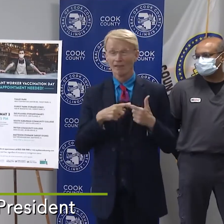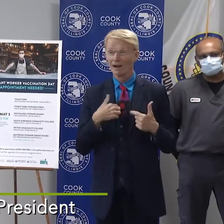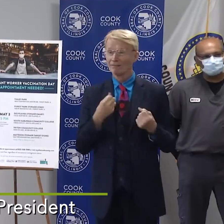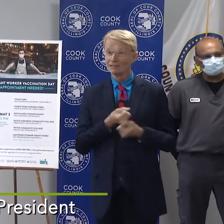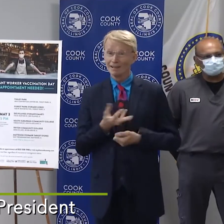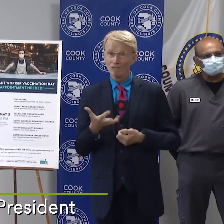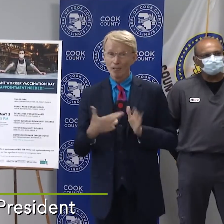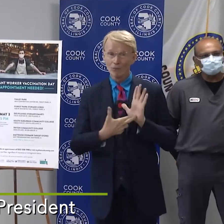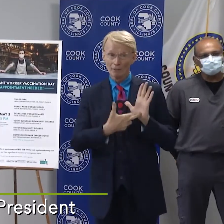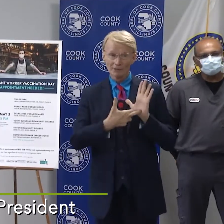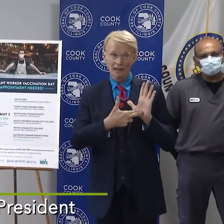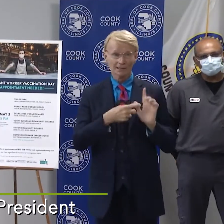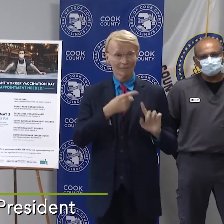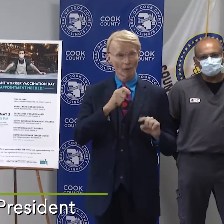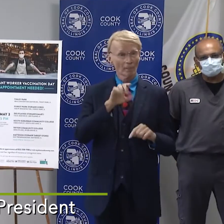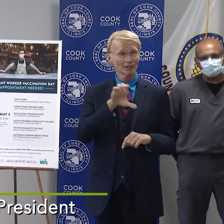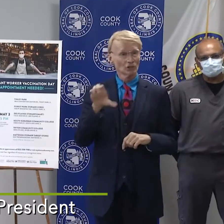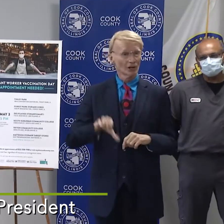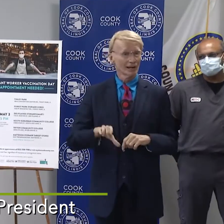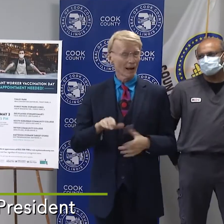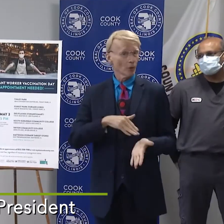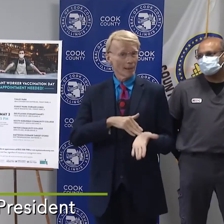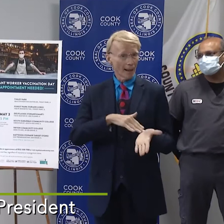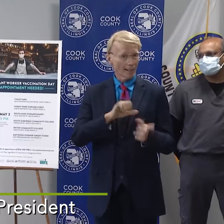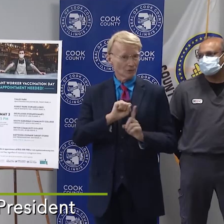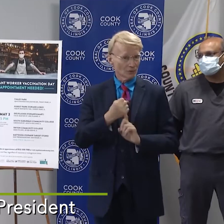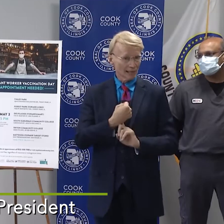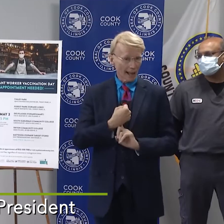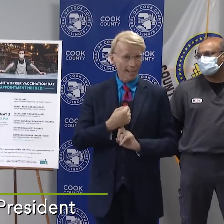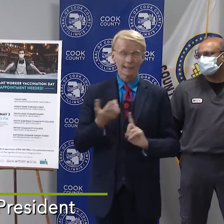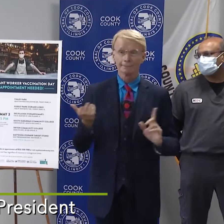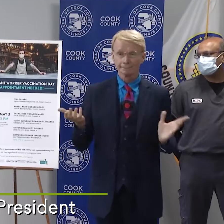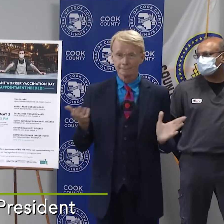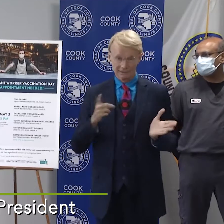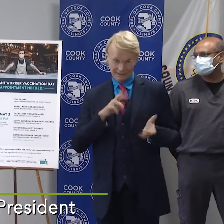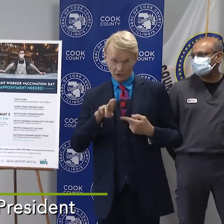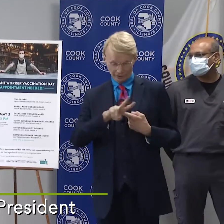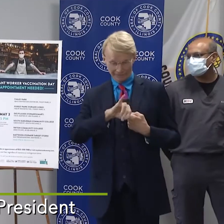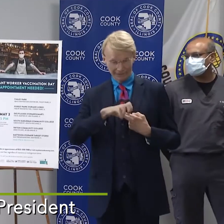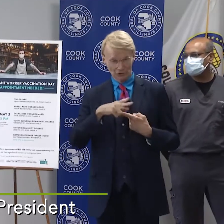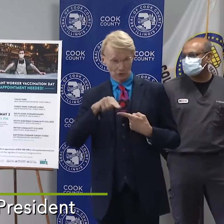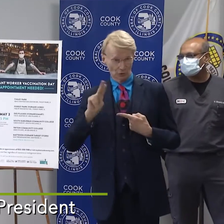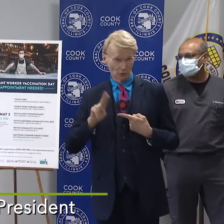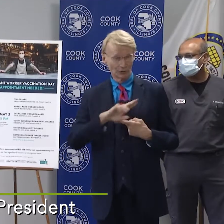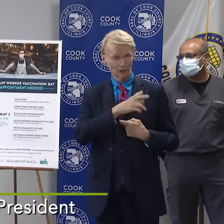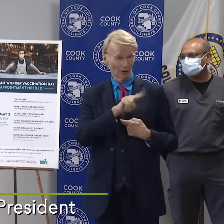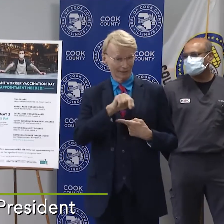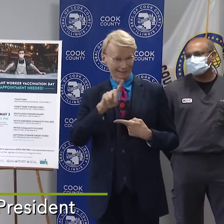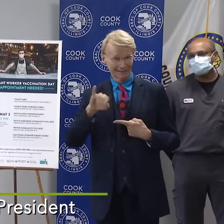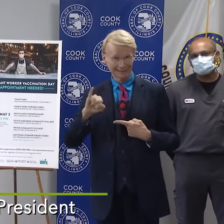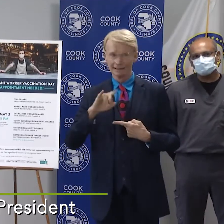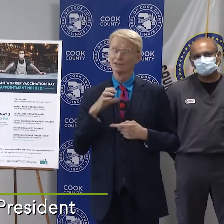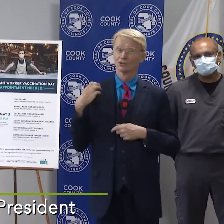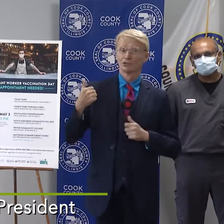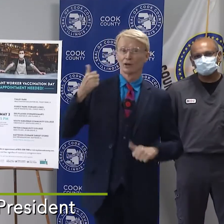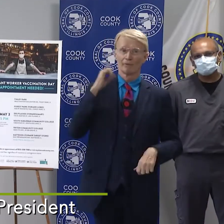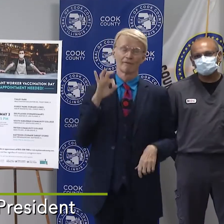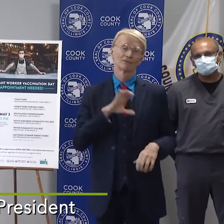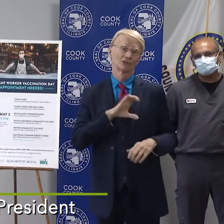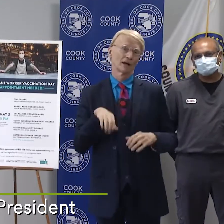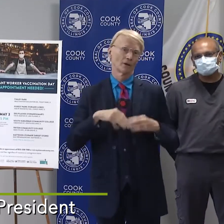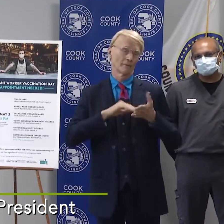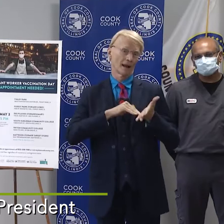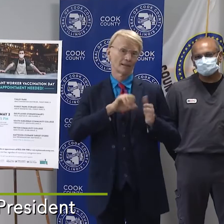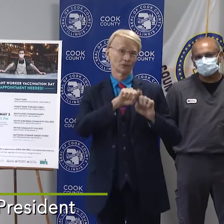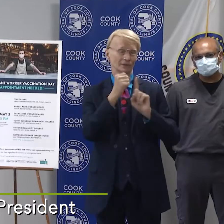several representatives of the Chicago Medical Society. Dr. Vishnu Chundi, who's chair of the Chicago Medical Society's